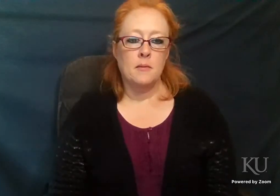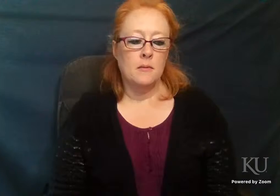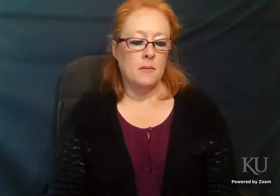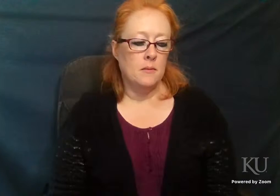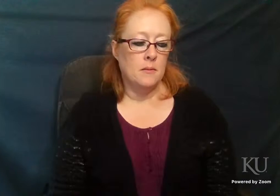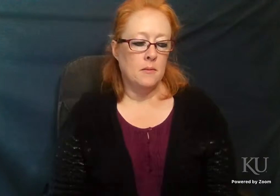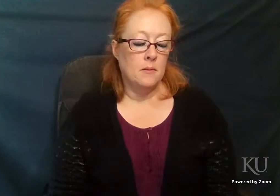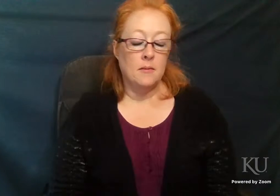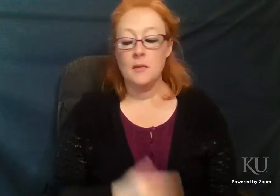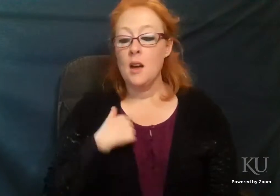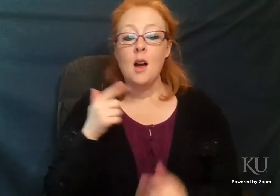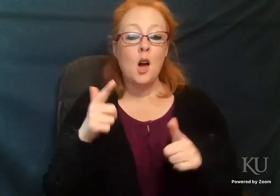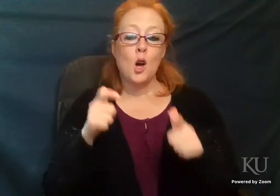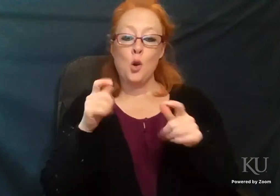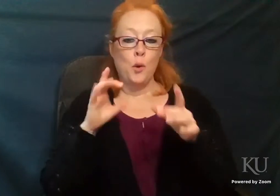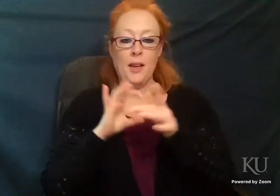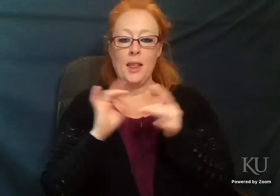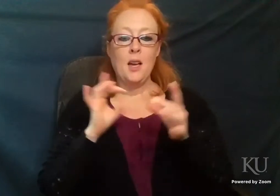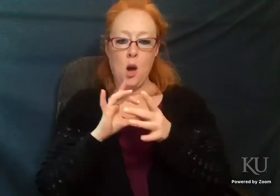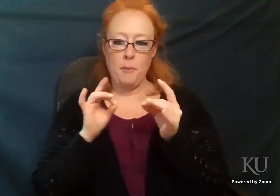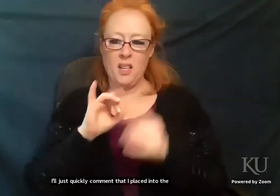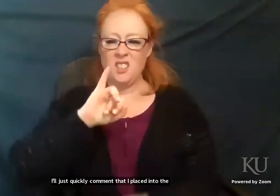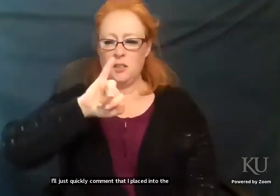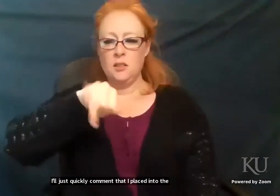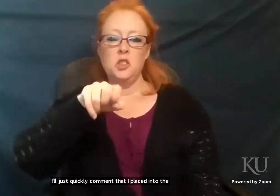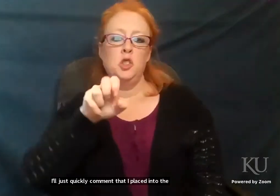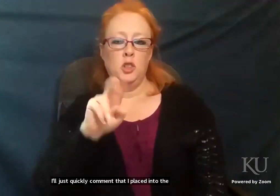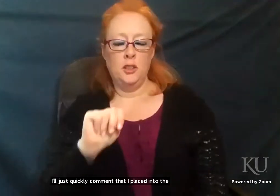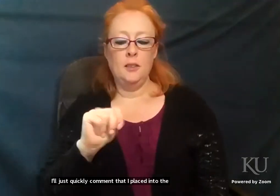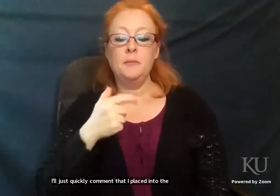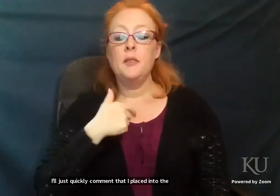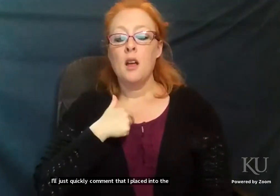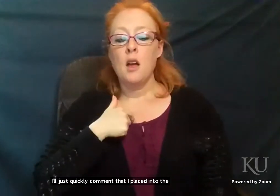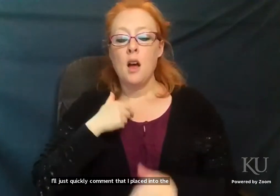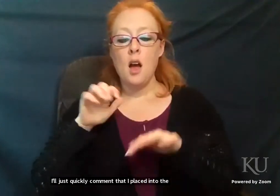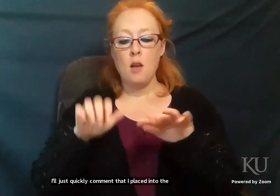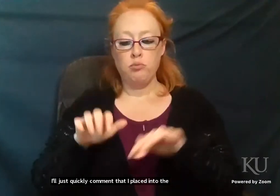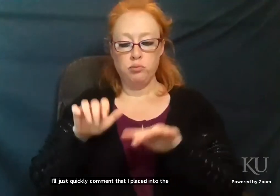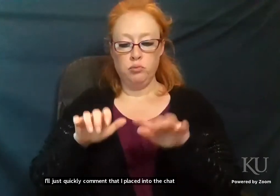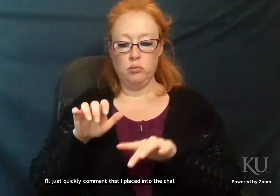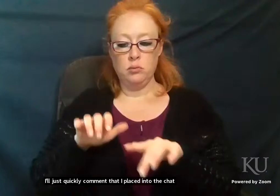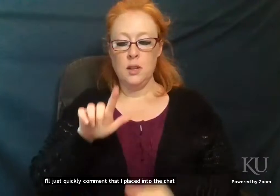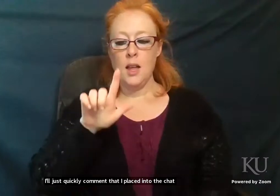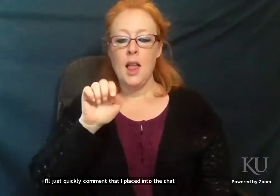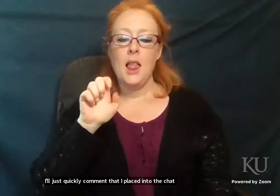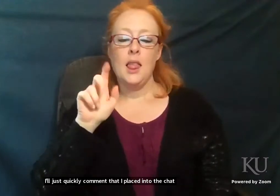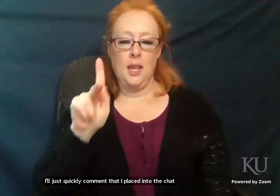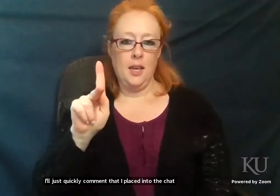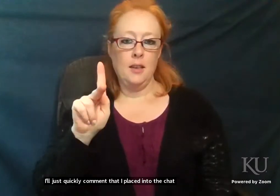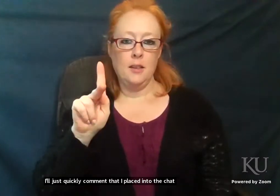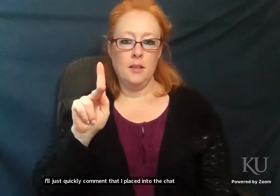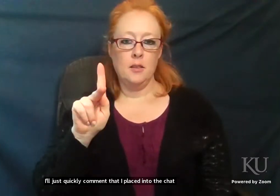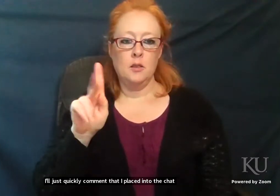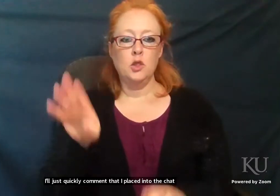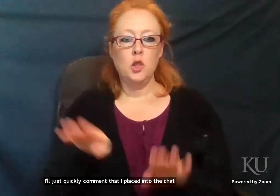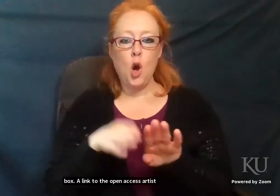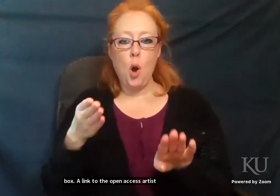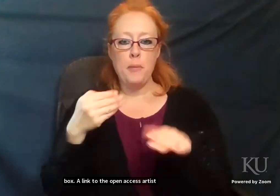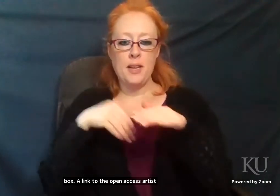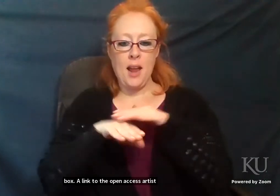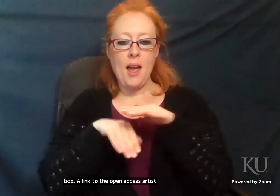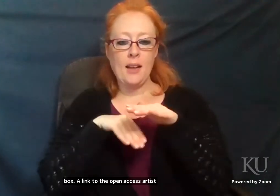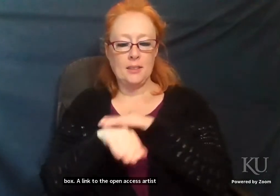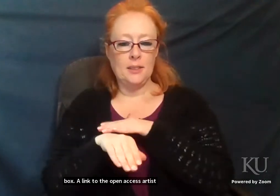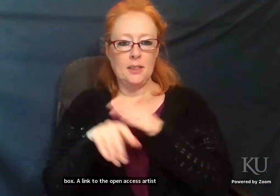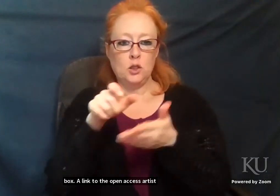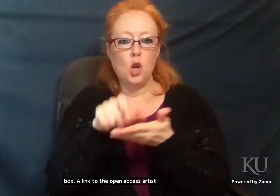I'll just quickly comment that I placed into the chat box a link to the open access articles